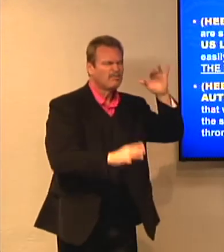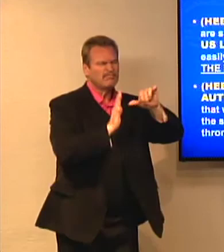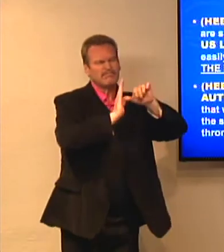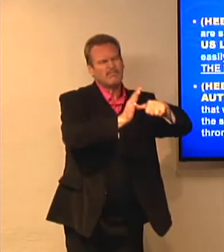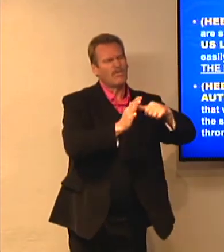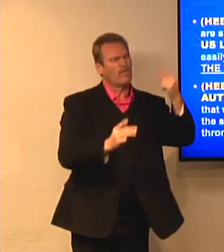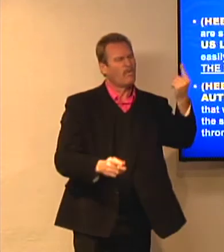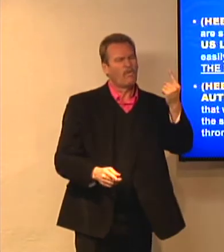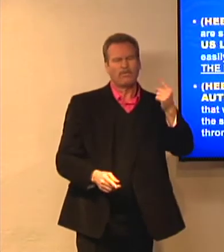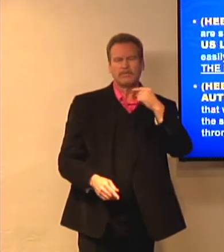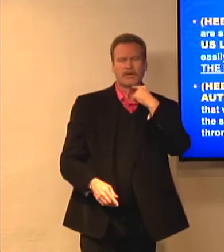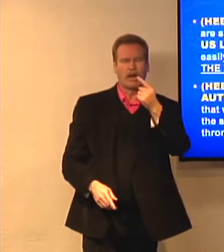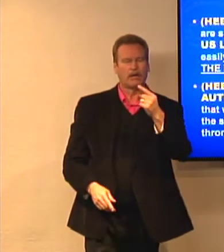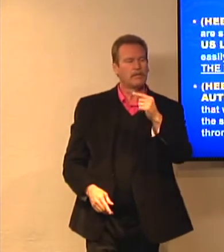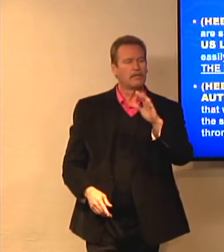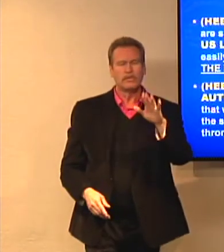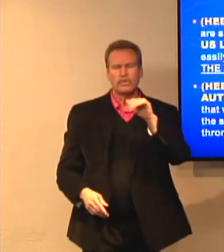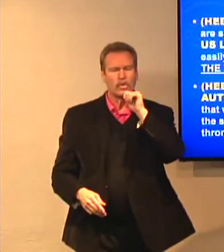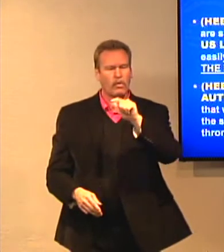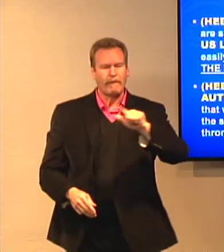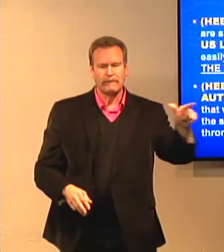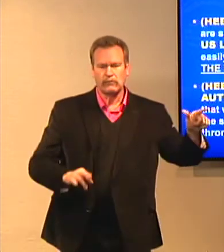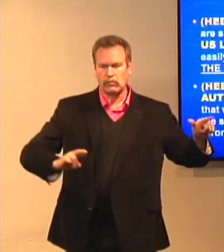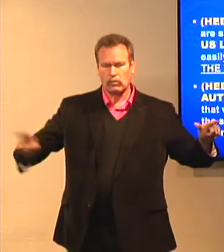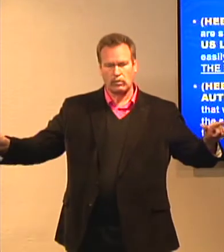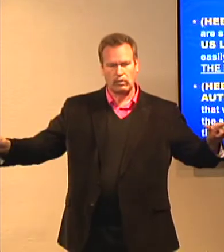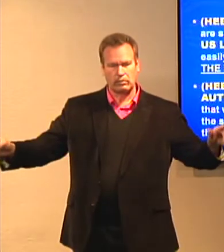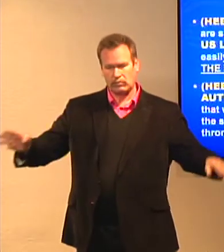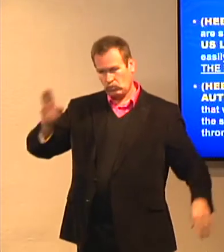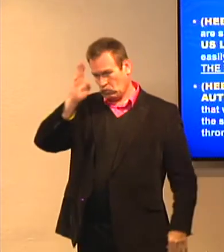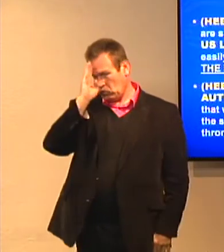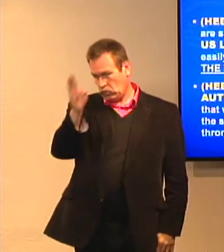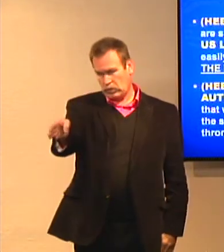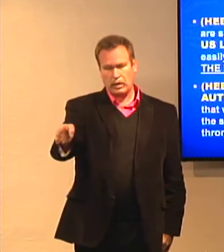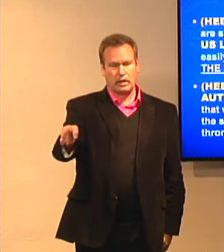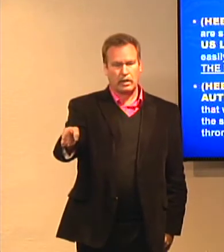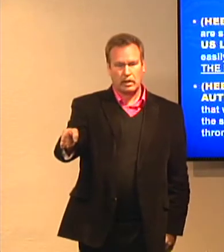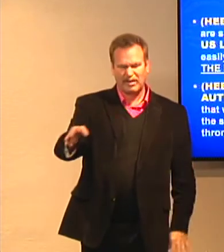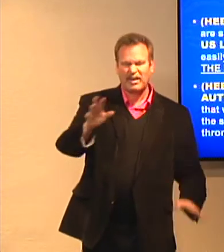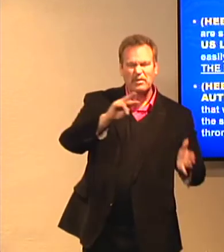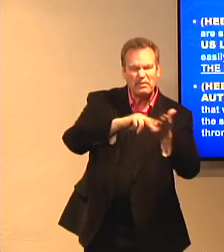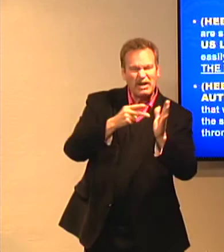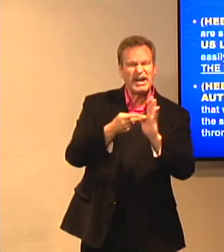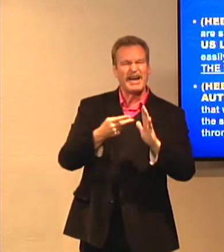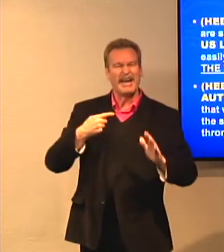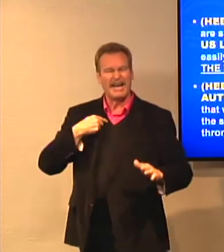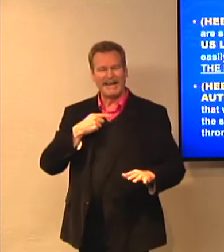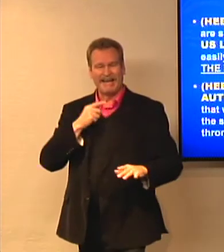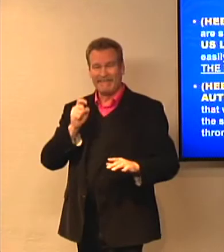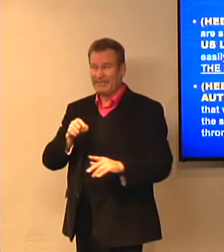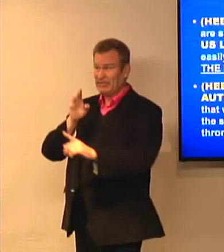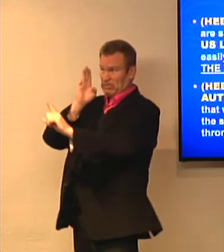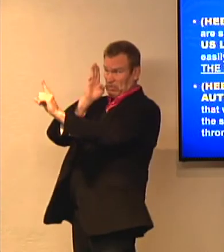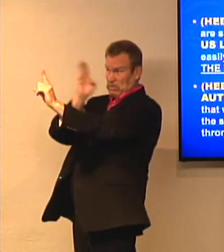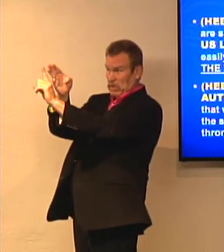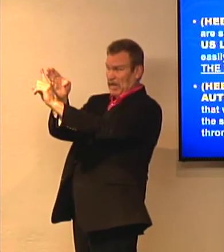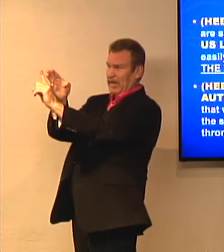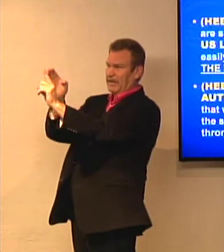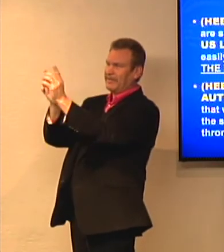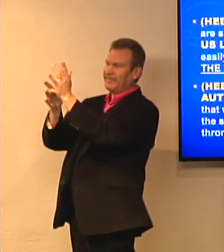home. And there was an emphasis. Do not turn to the left hand or to the right hand. Go straight away and do what you've been commanded.